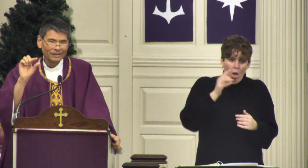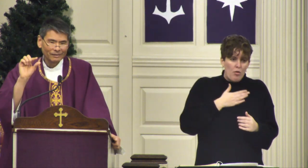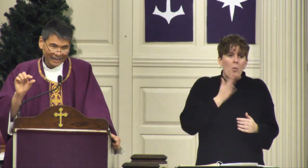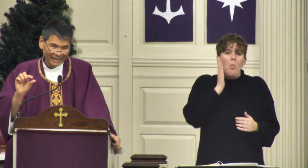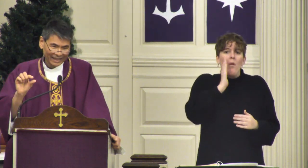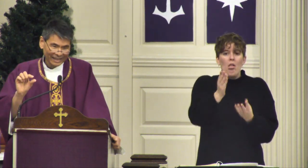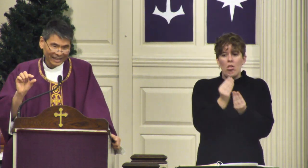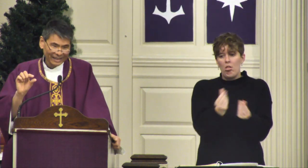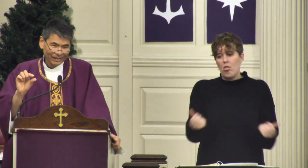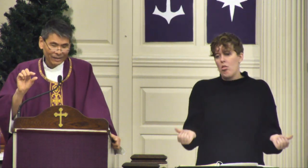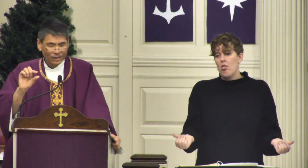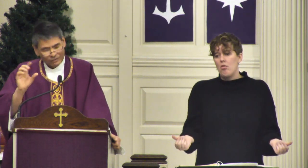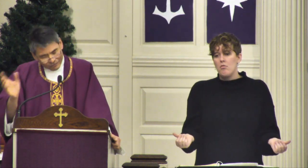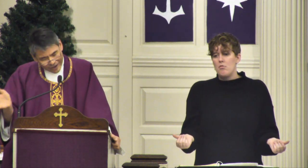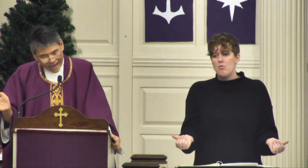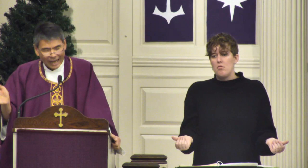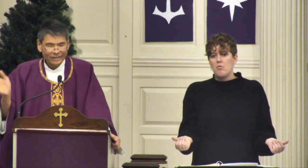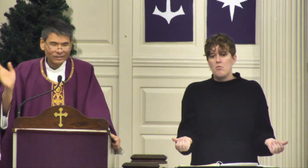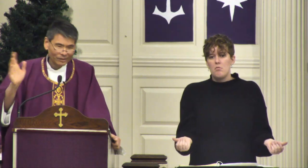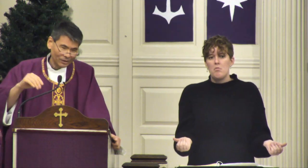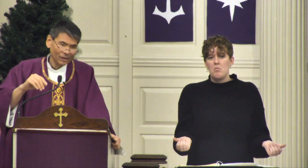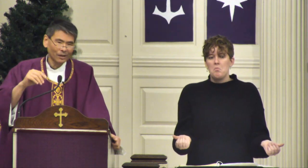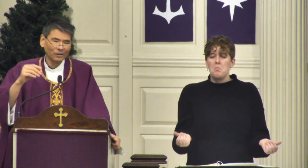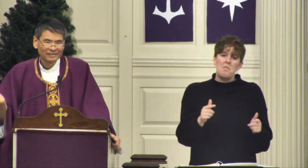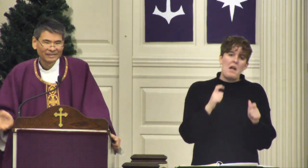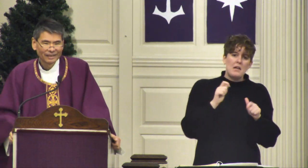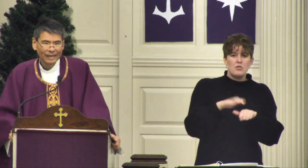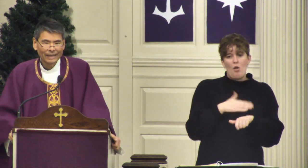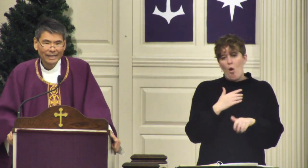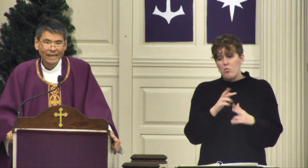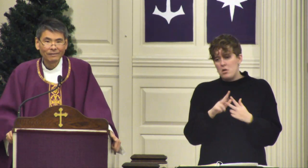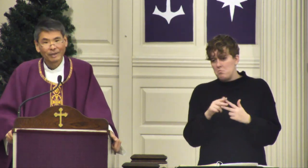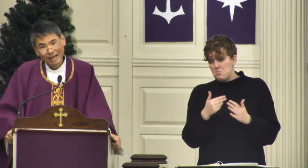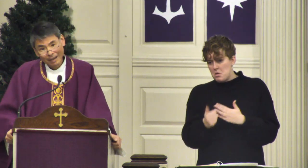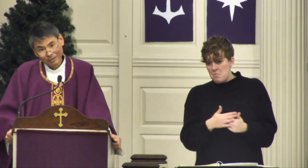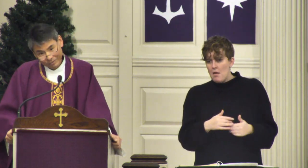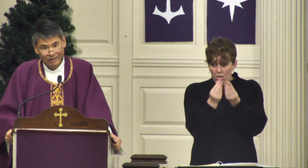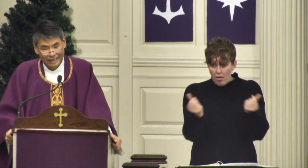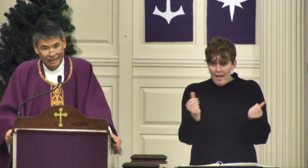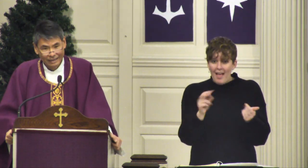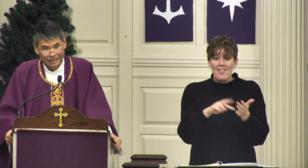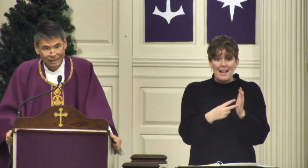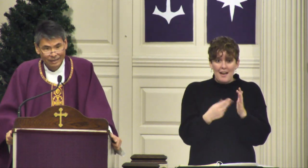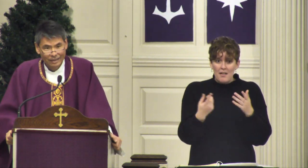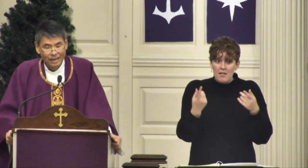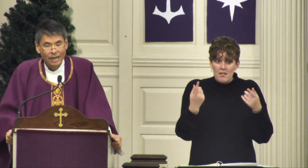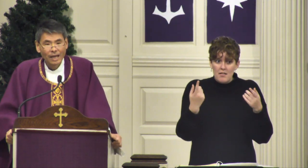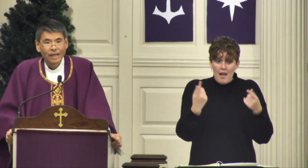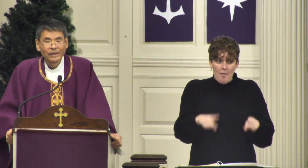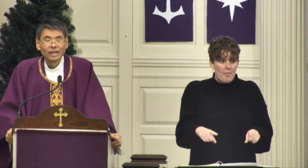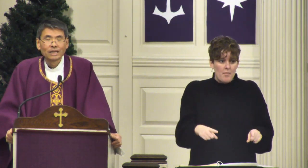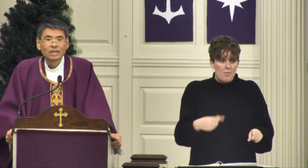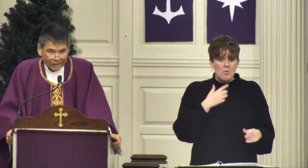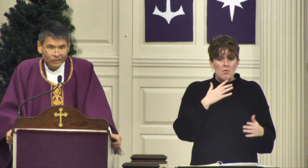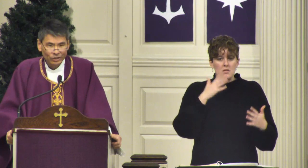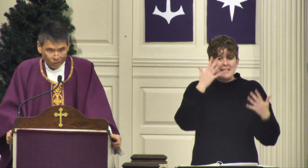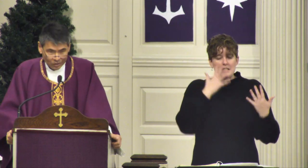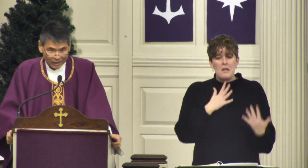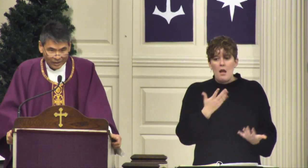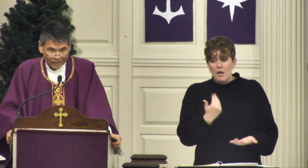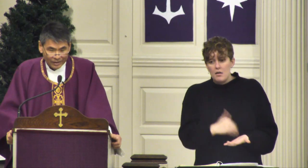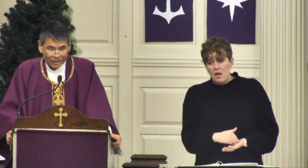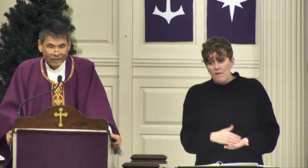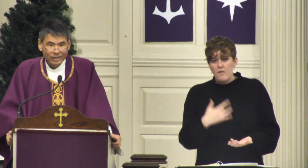away, fast or slow, and then what happens? We're miserable again. The greater